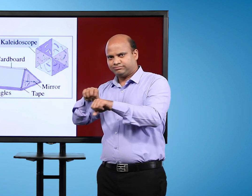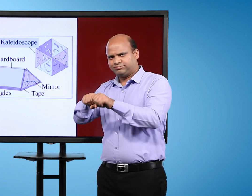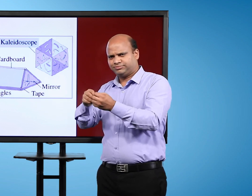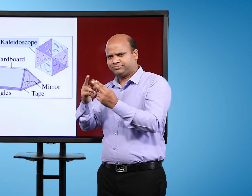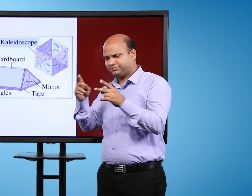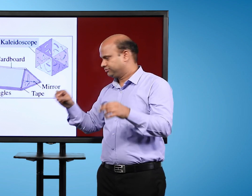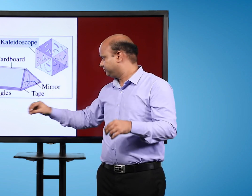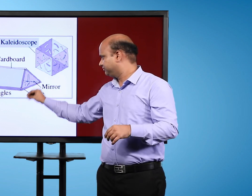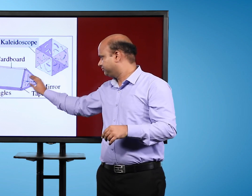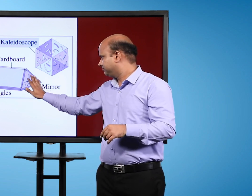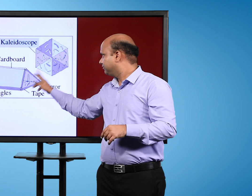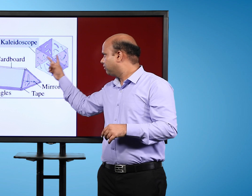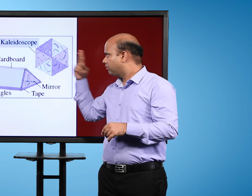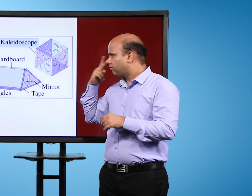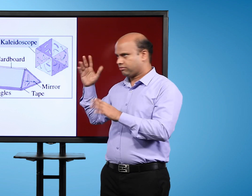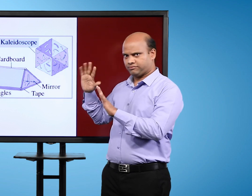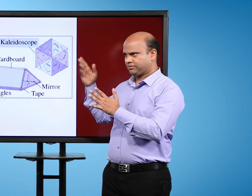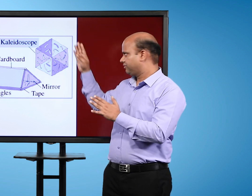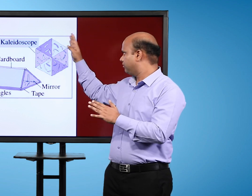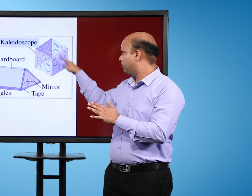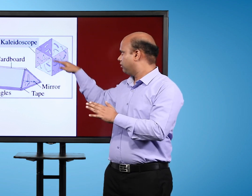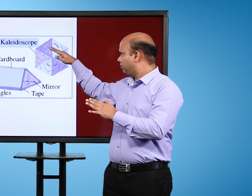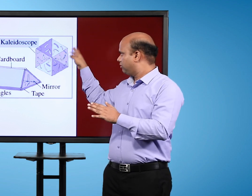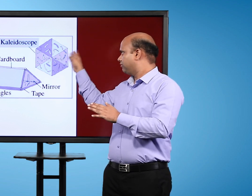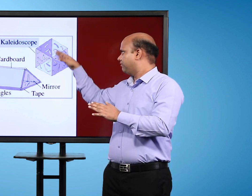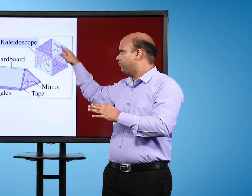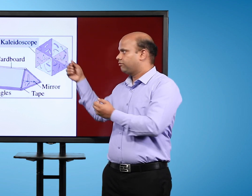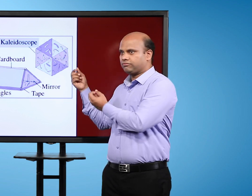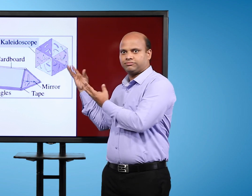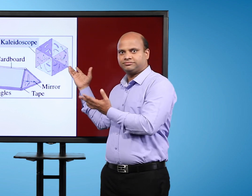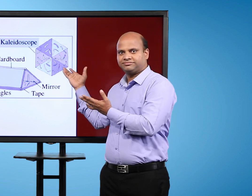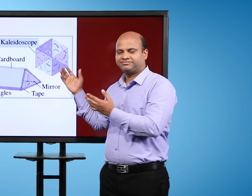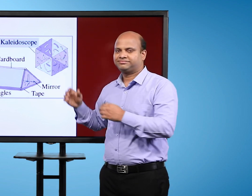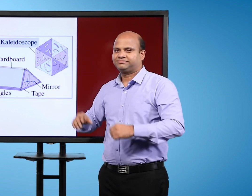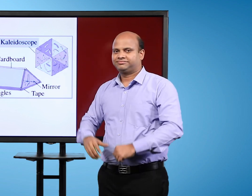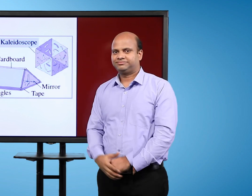bangles are used to create patterns formed in kaleidoscope.